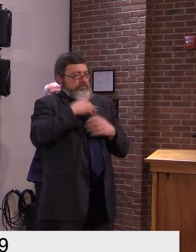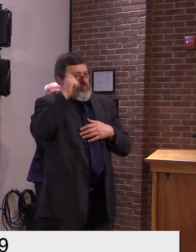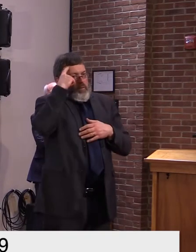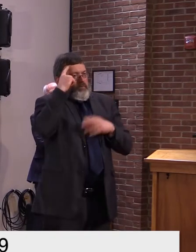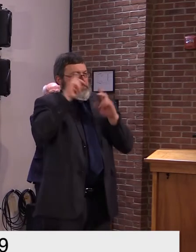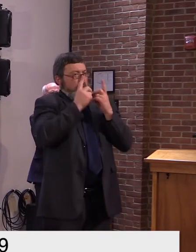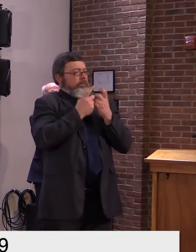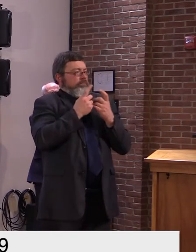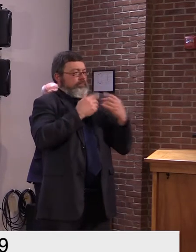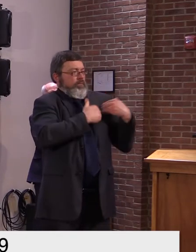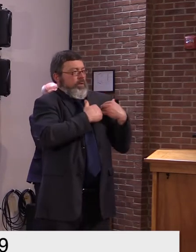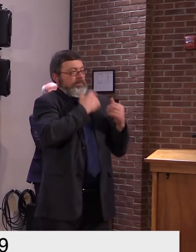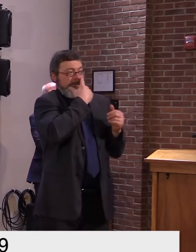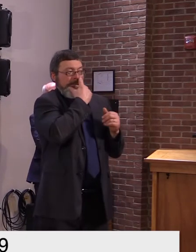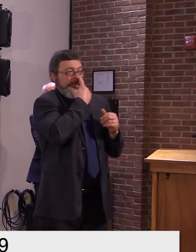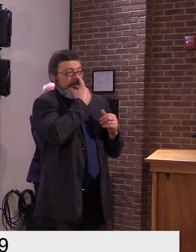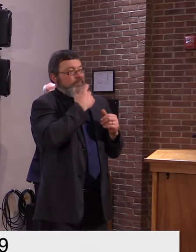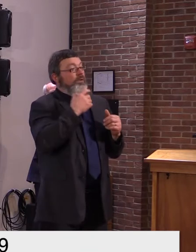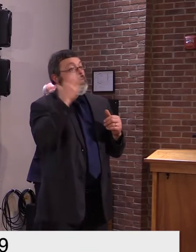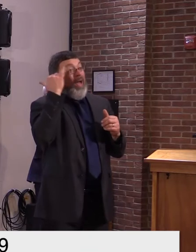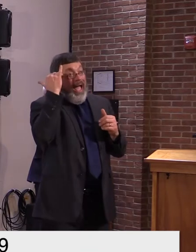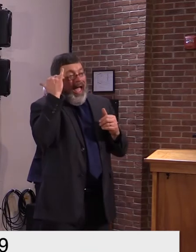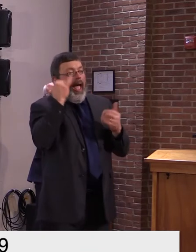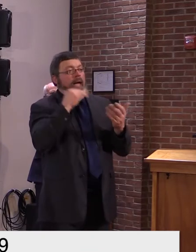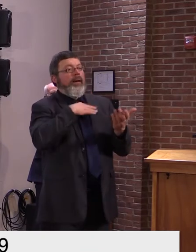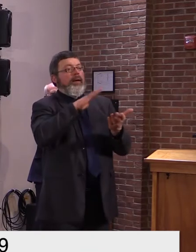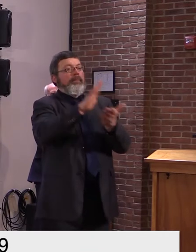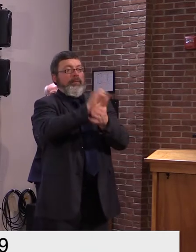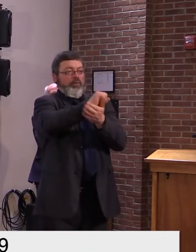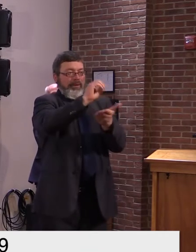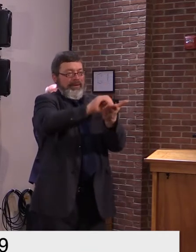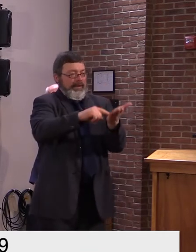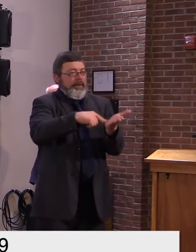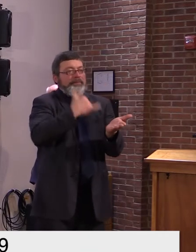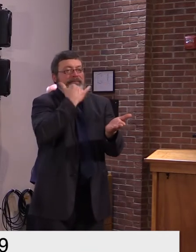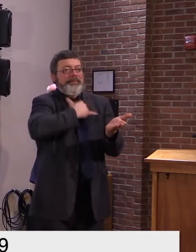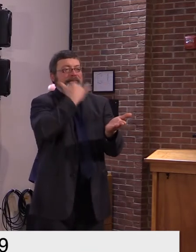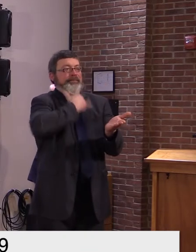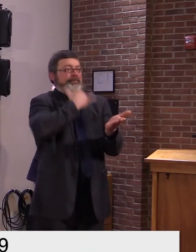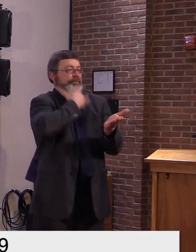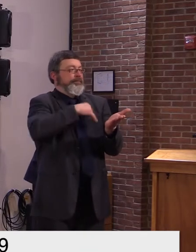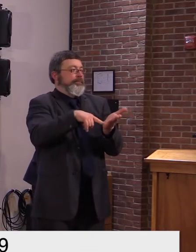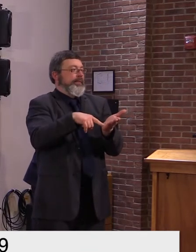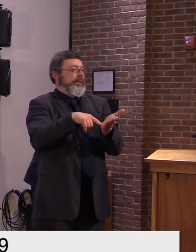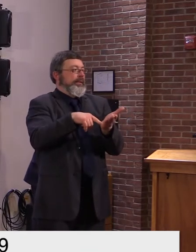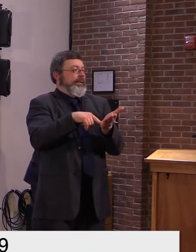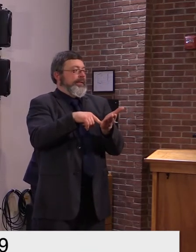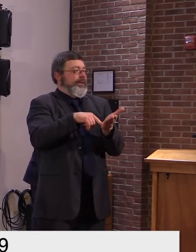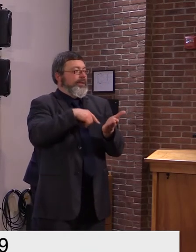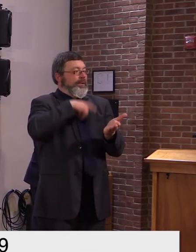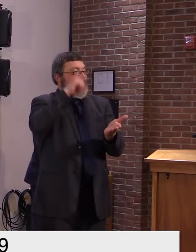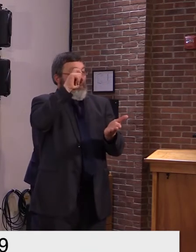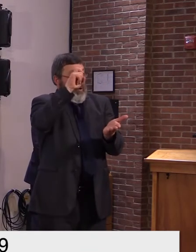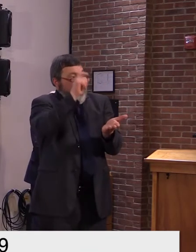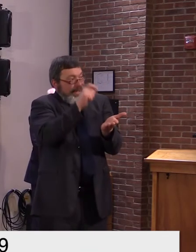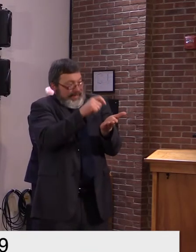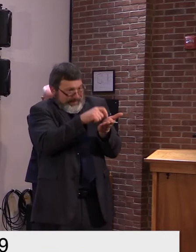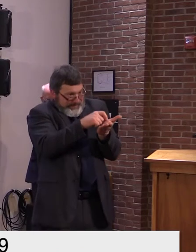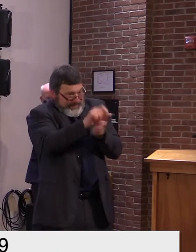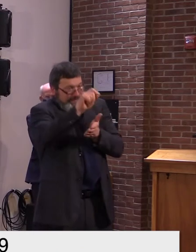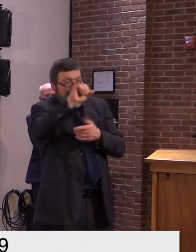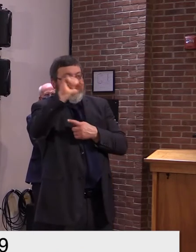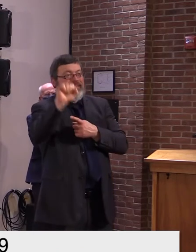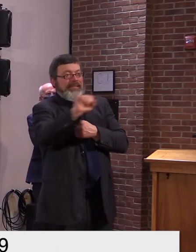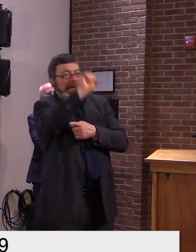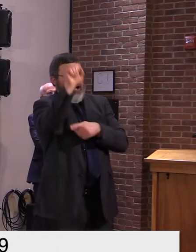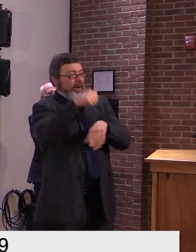weekend, there's a secondary box that needs to be checked to have Saturday delivery. That box was not checked, an error on